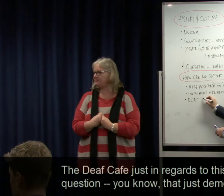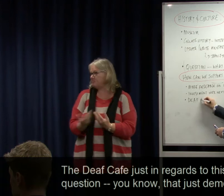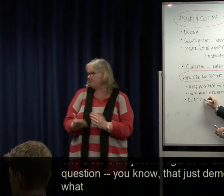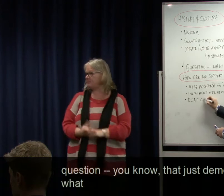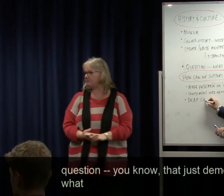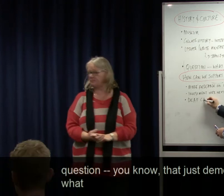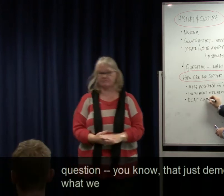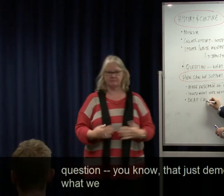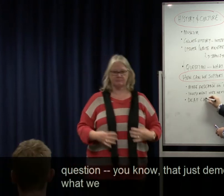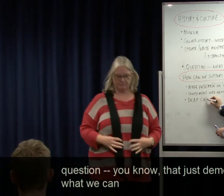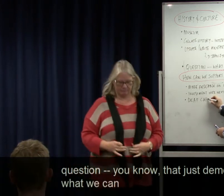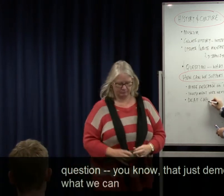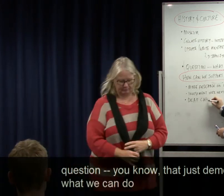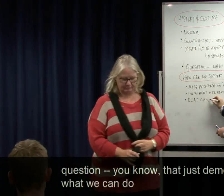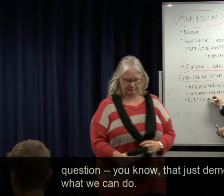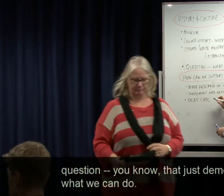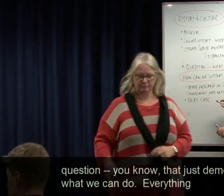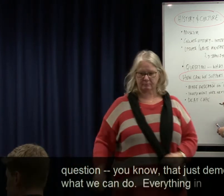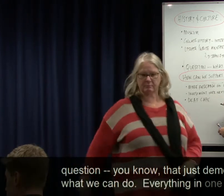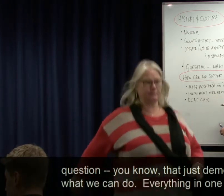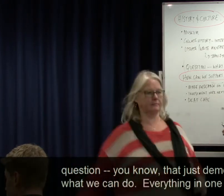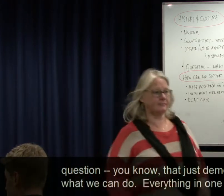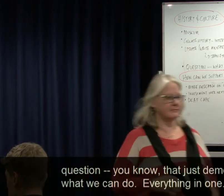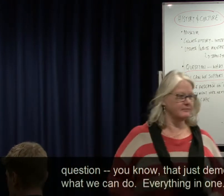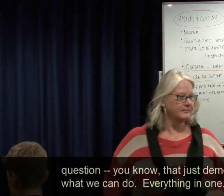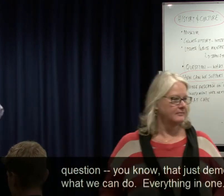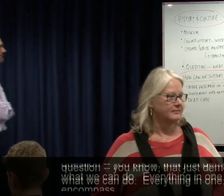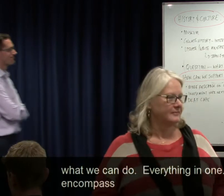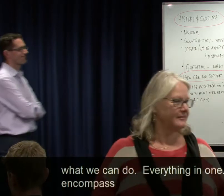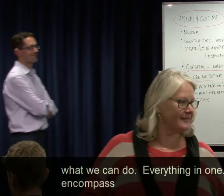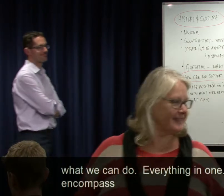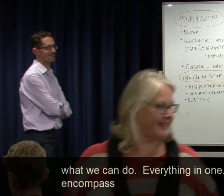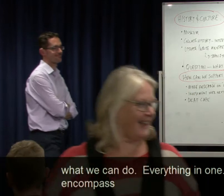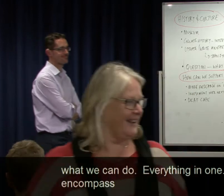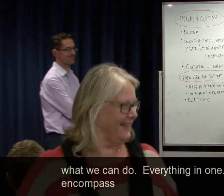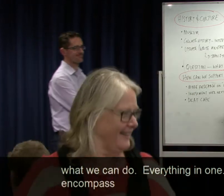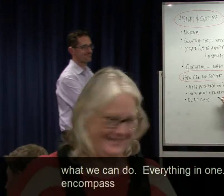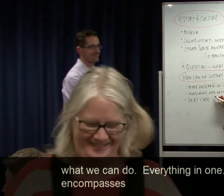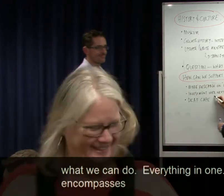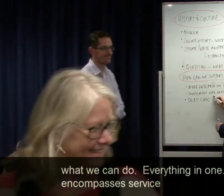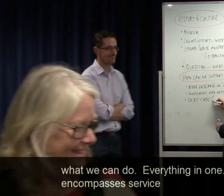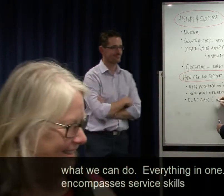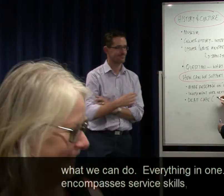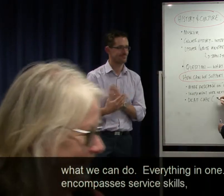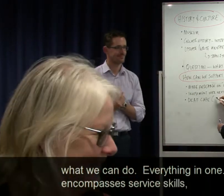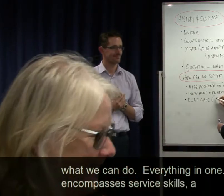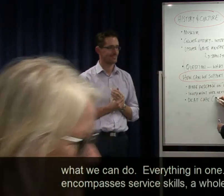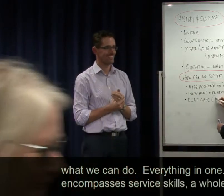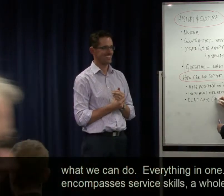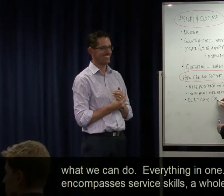everything in one. It encompasses, you know, service skills, a whole range of skills there are demonstrated.